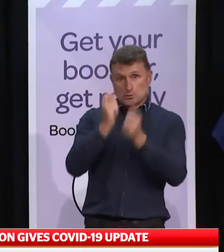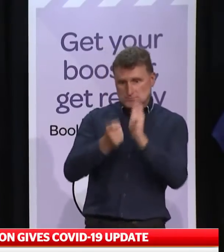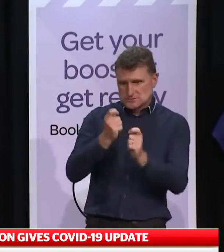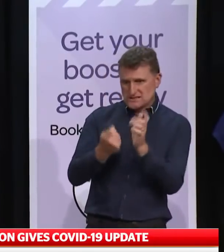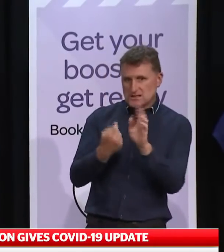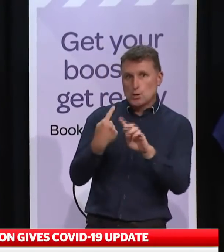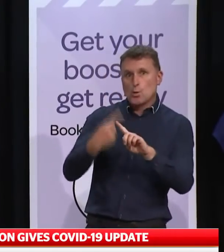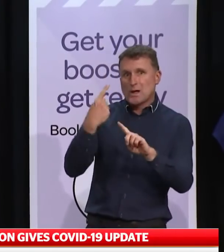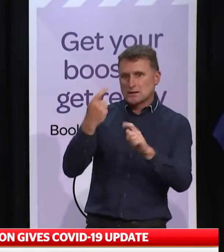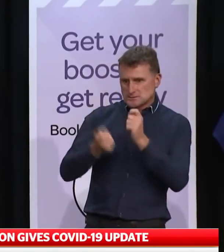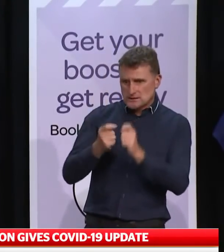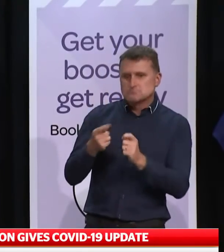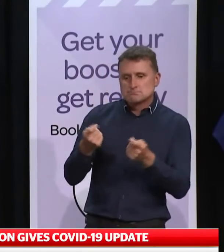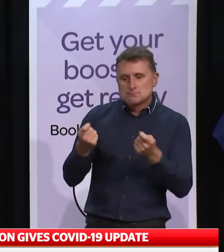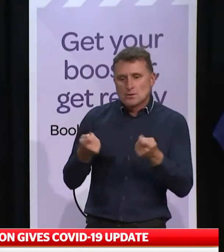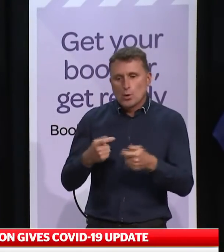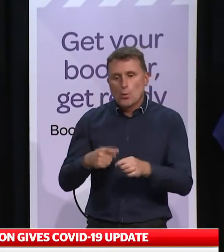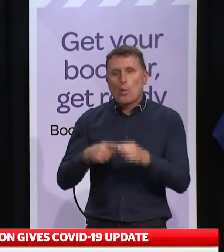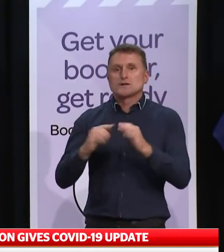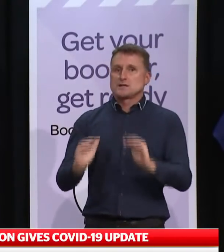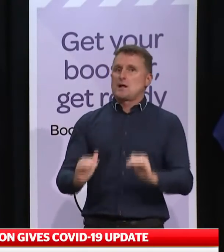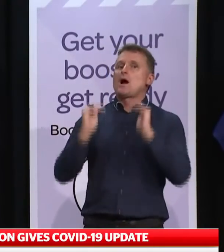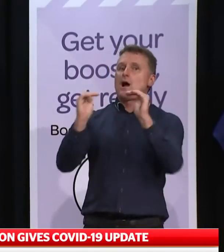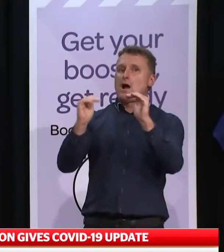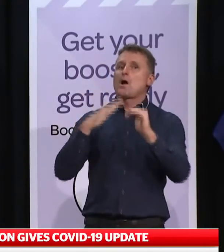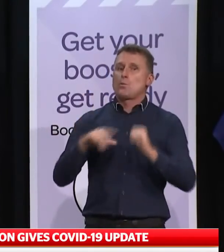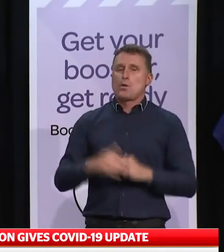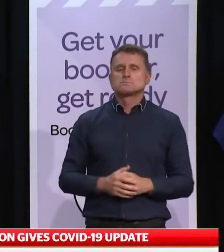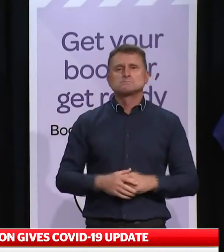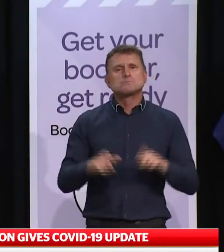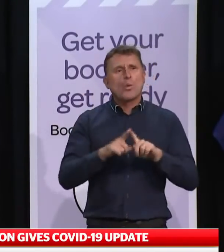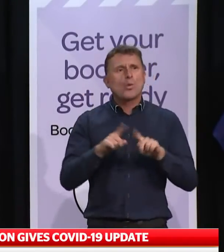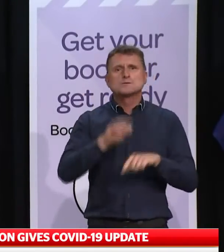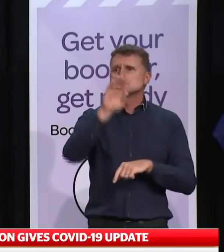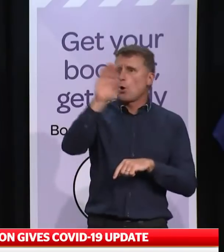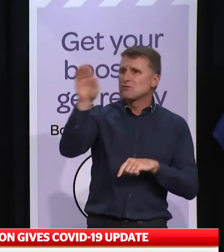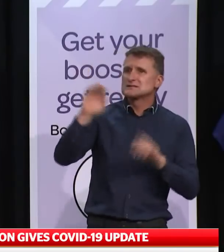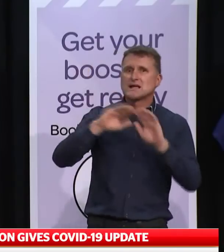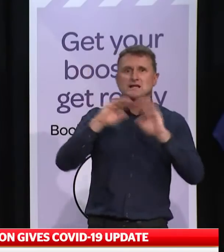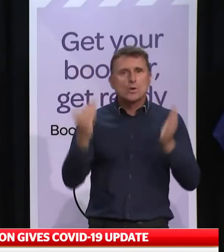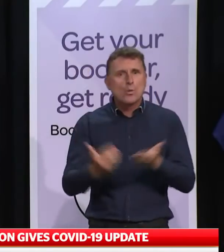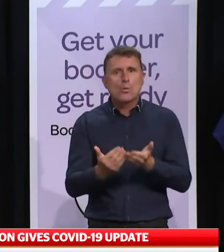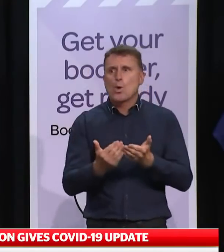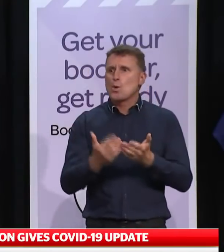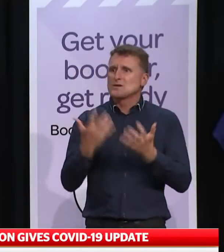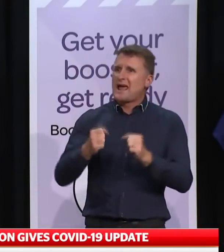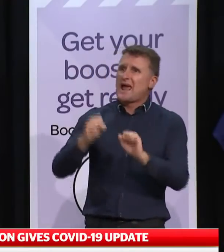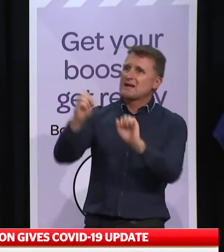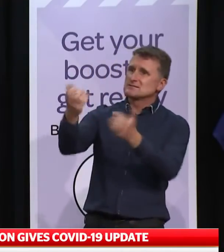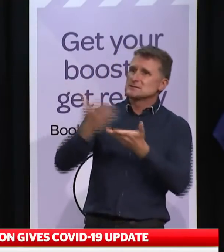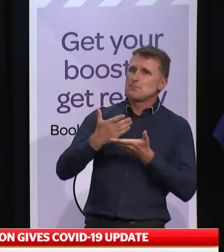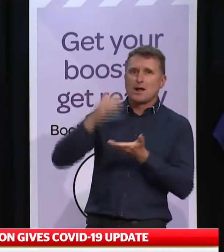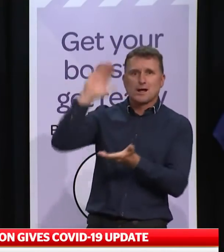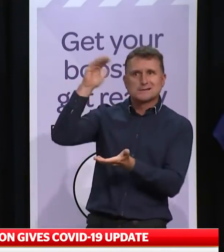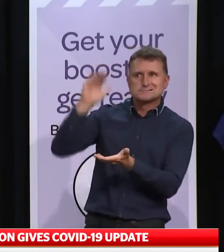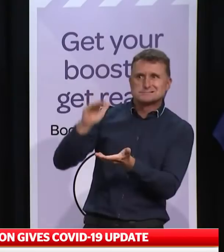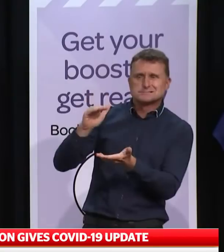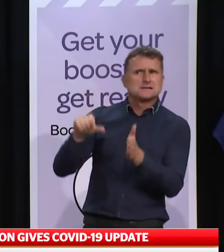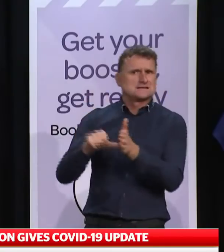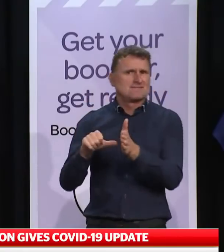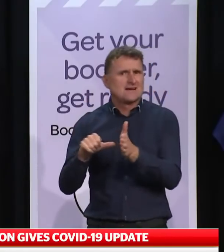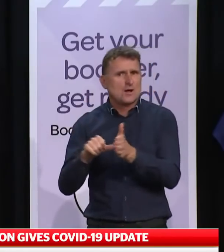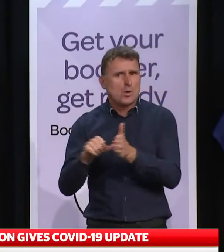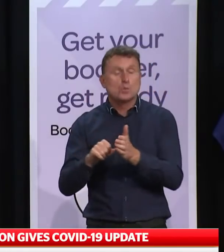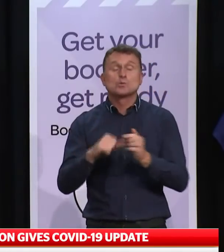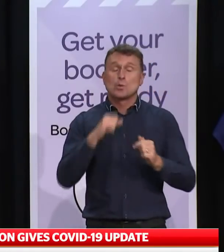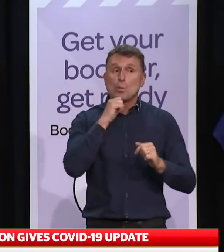quality. There is significant global supply constraint at the moment, so the government is working alongside businesses to assist with ensuring that